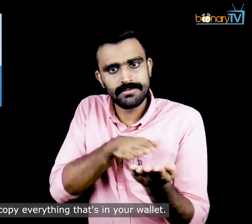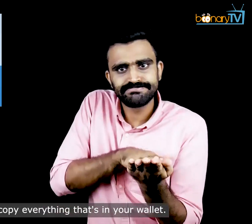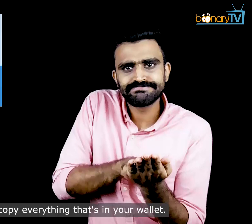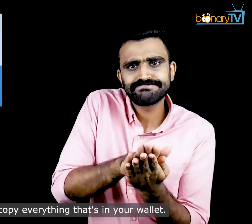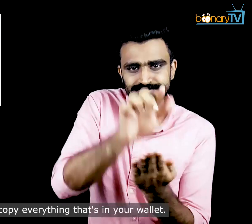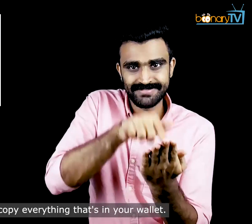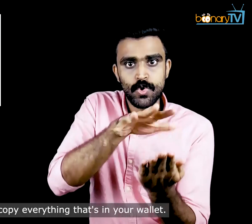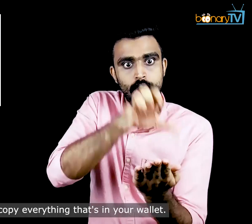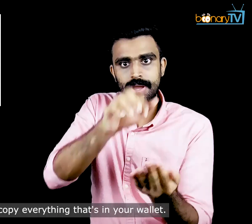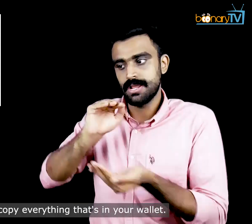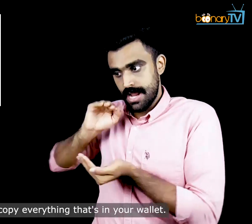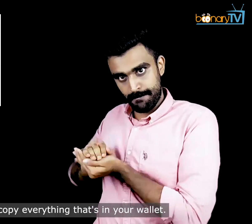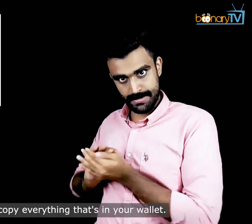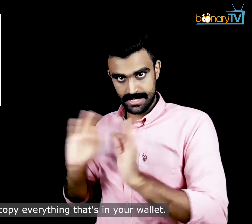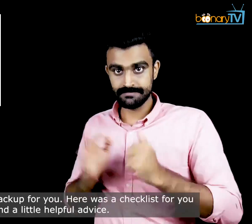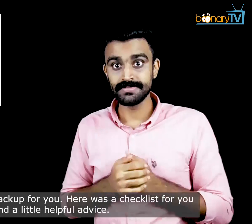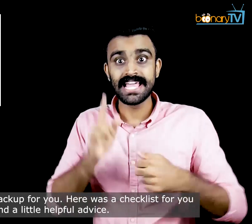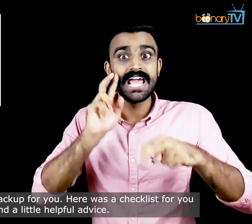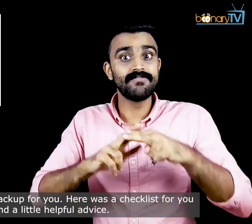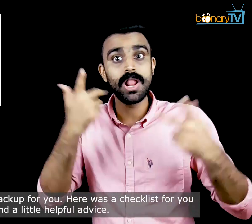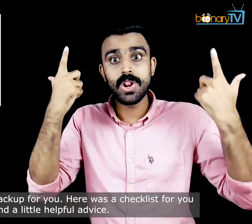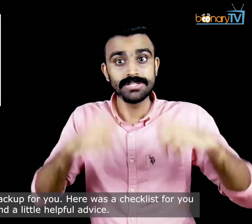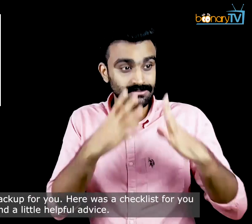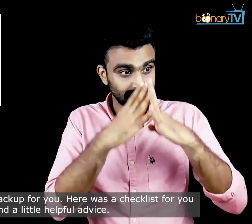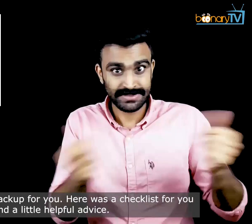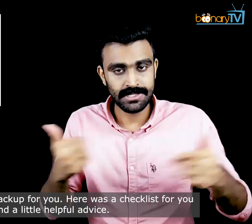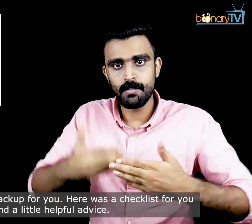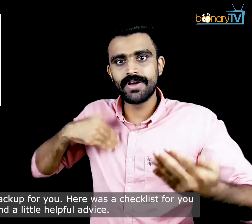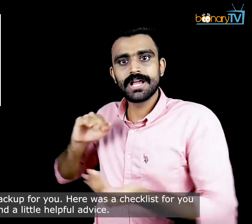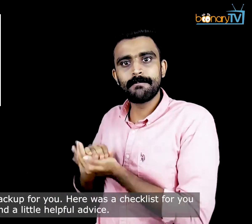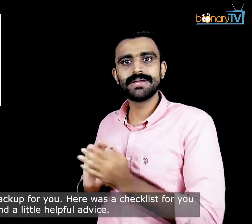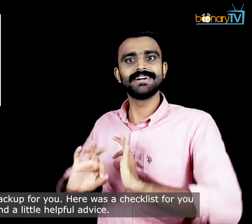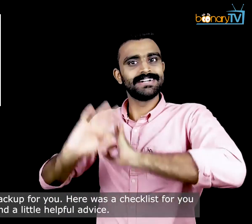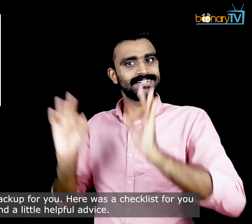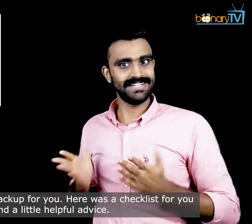photocopy everything that's in your wallet. This will serve as a backup for you.